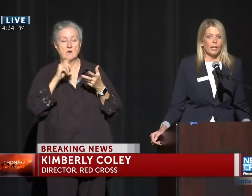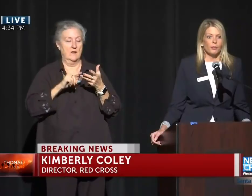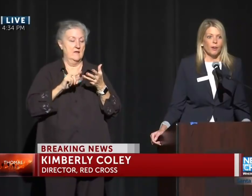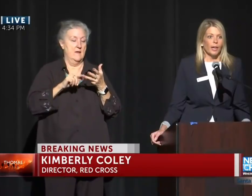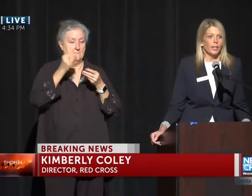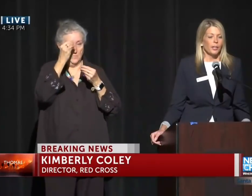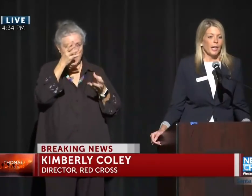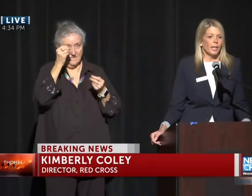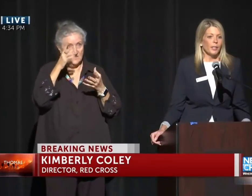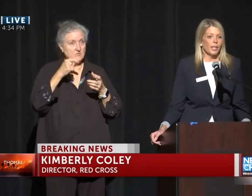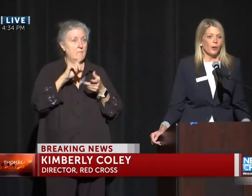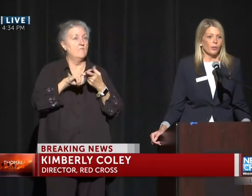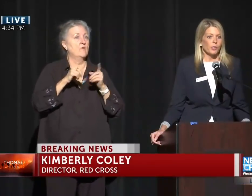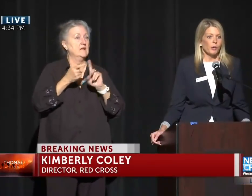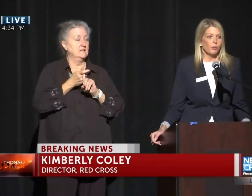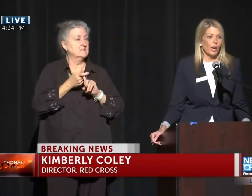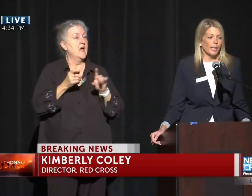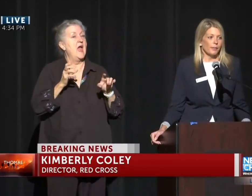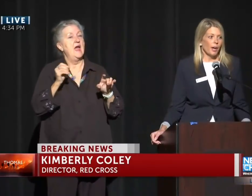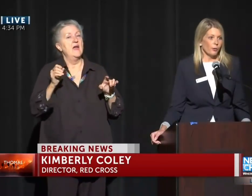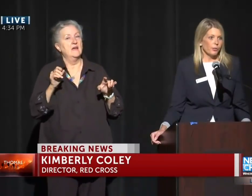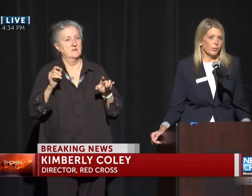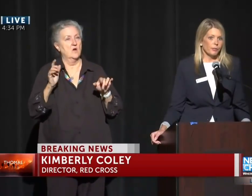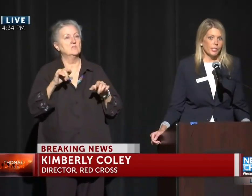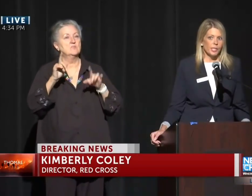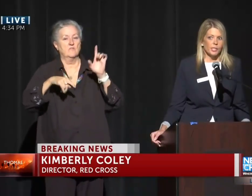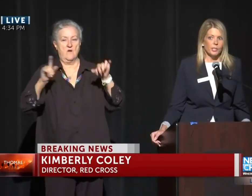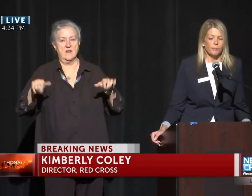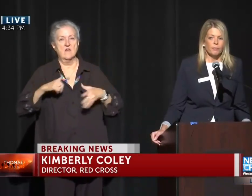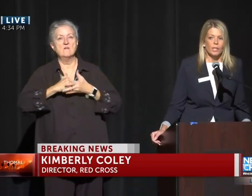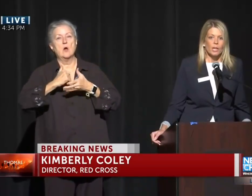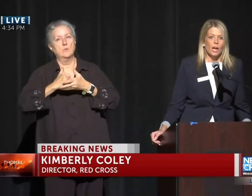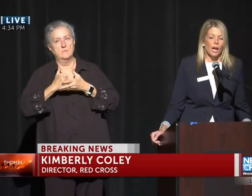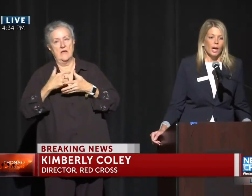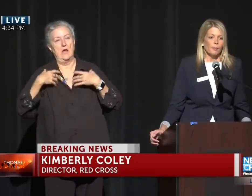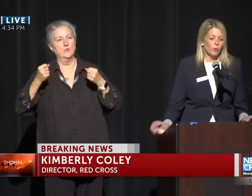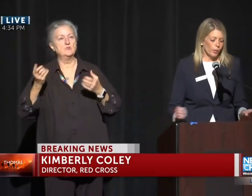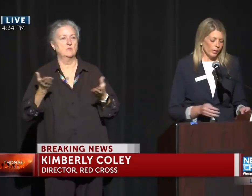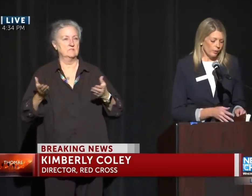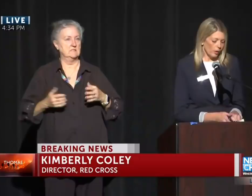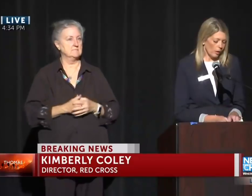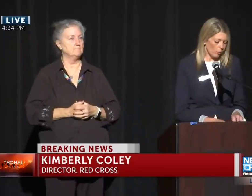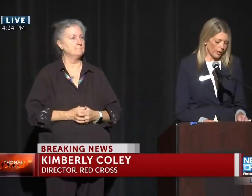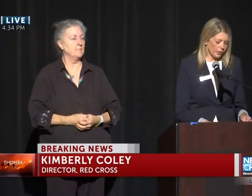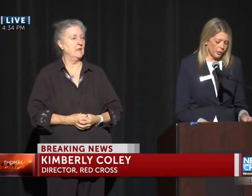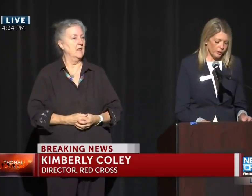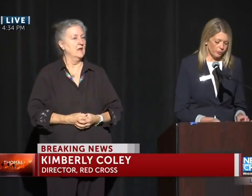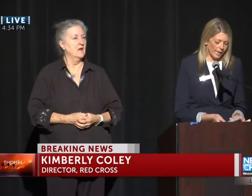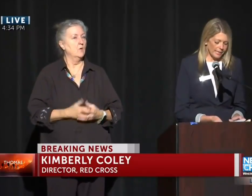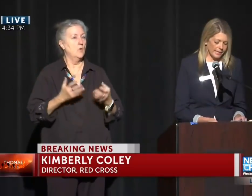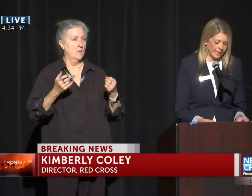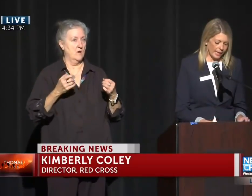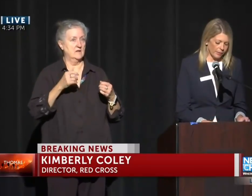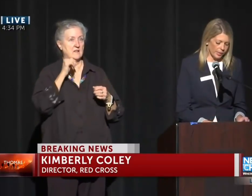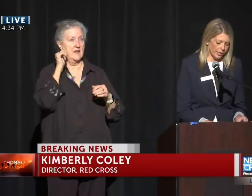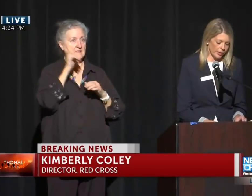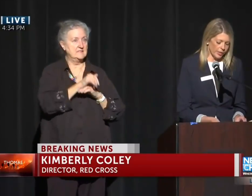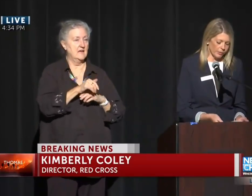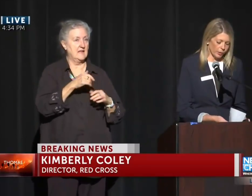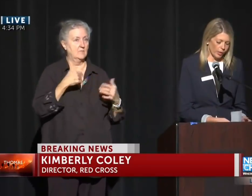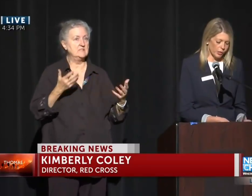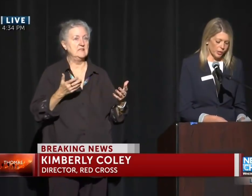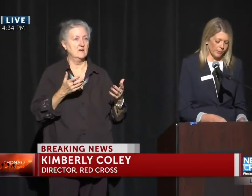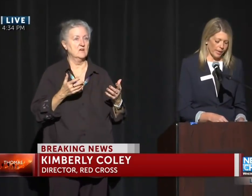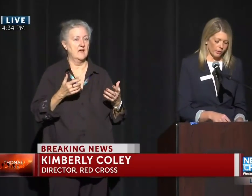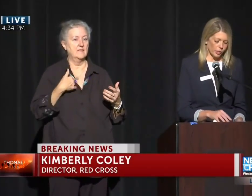friends at Fire, and then also a variety of health services. We wanted to, last night I was